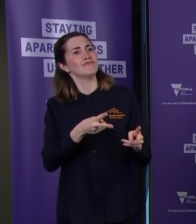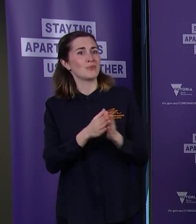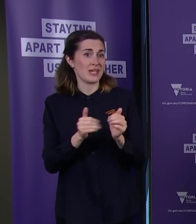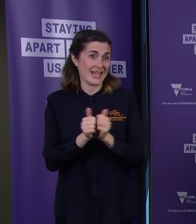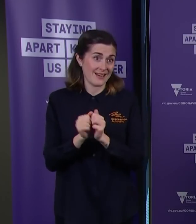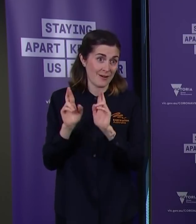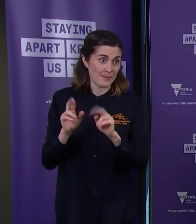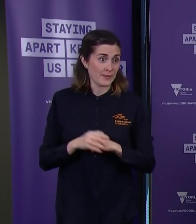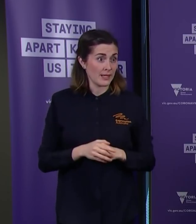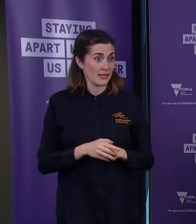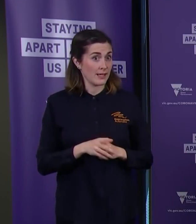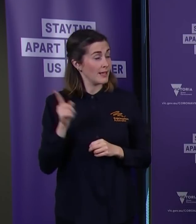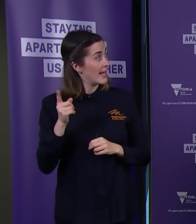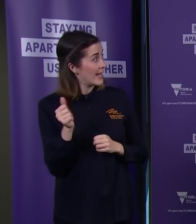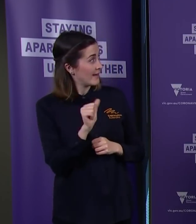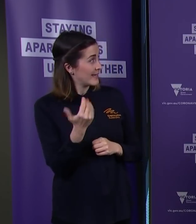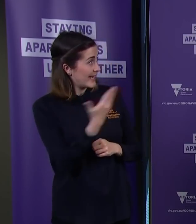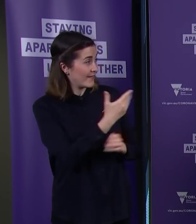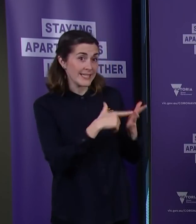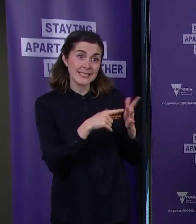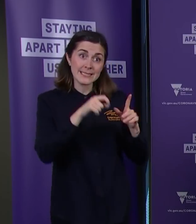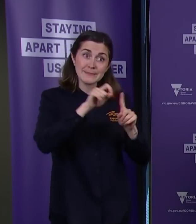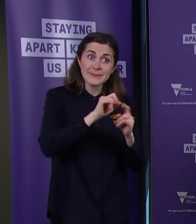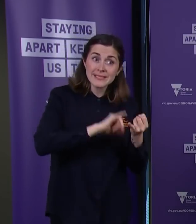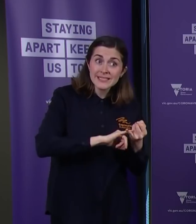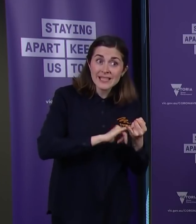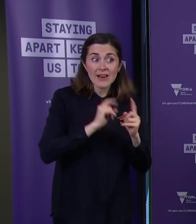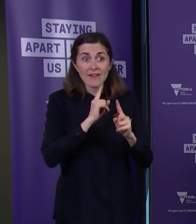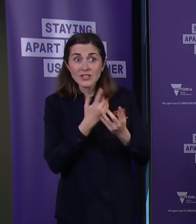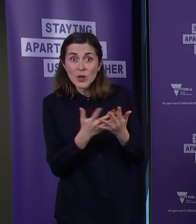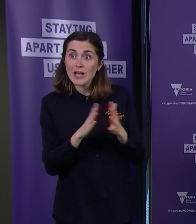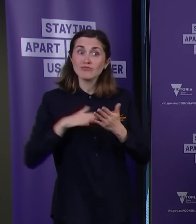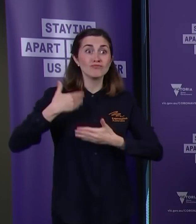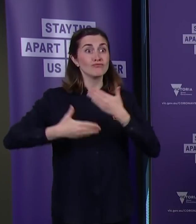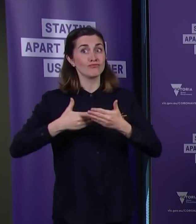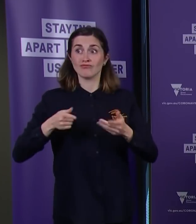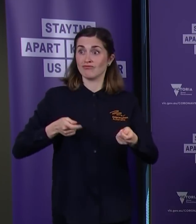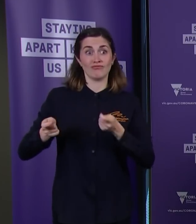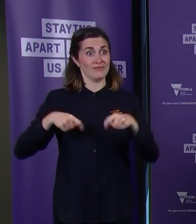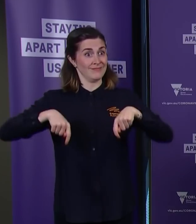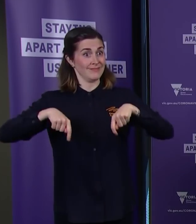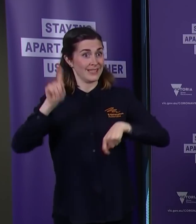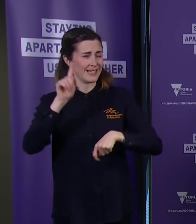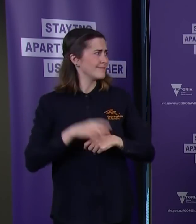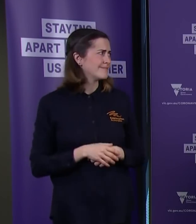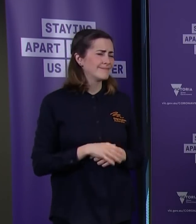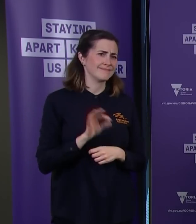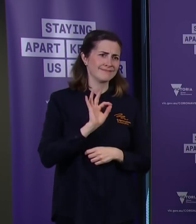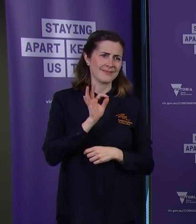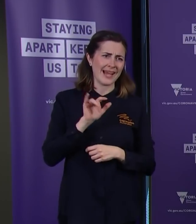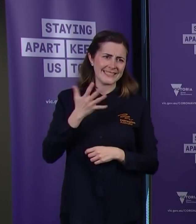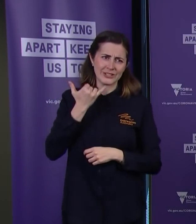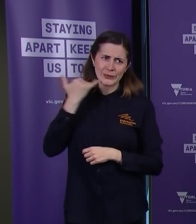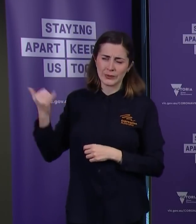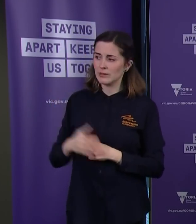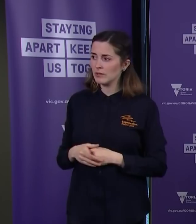you any tips or advice before today? Well, as I didn't speak to him, he didn't give me any tips or advice. The fact that we're in this building today, Professor